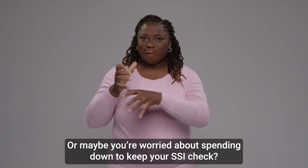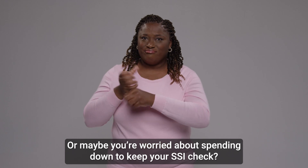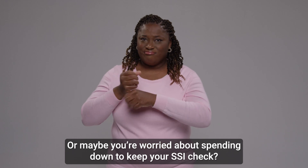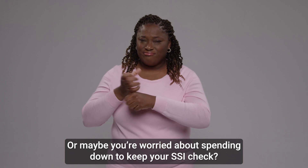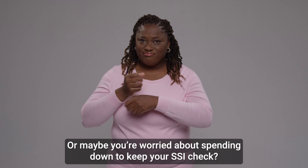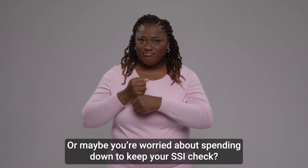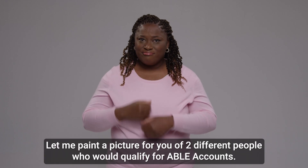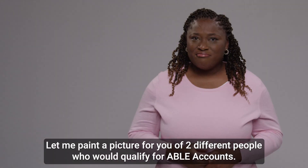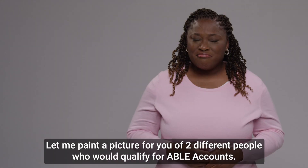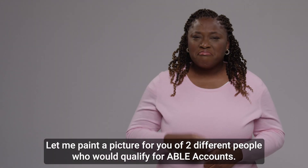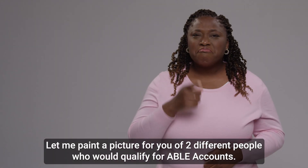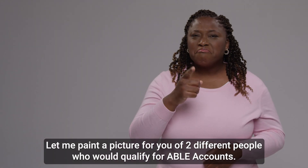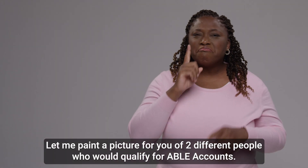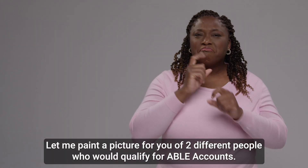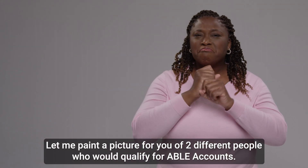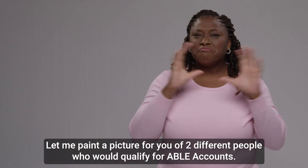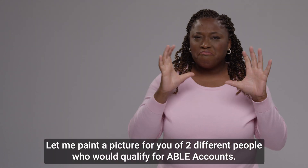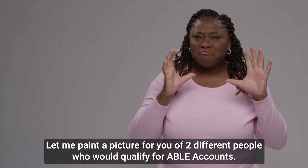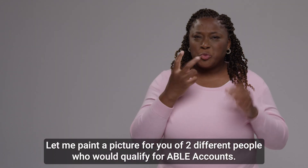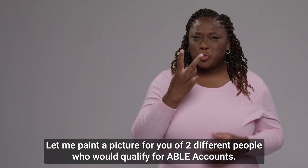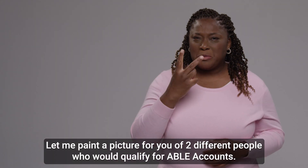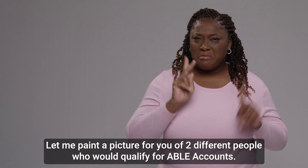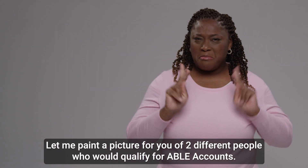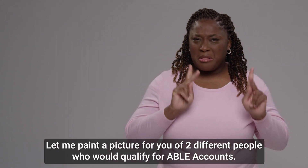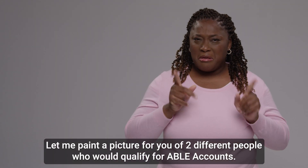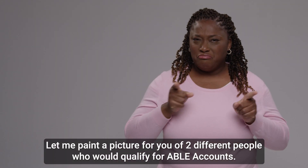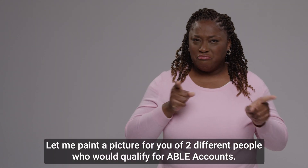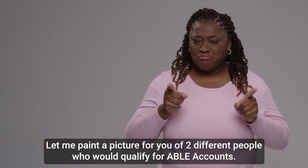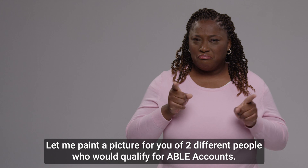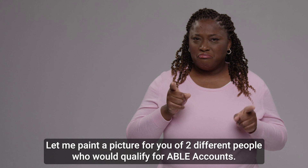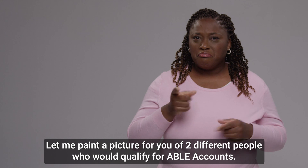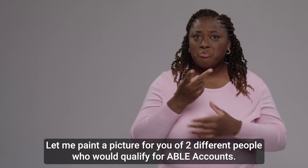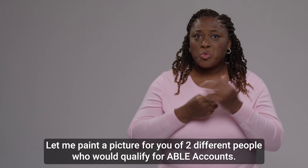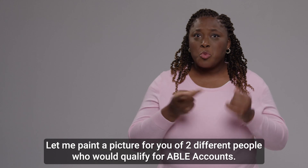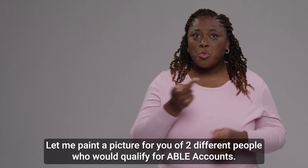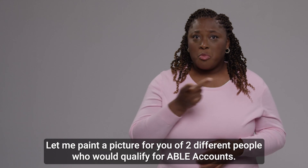Let me paint a picture for you of two different people who would qualify for ABLE accounts.